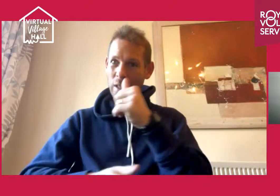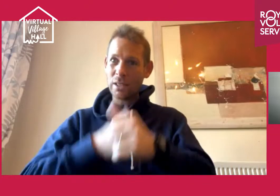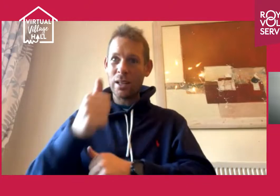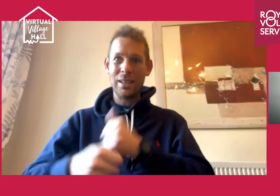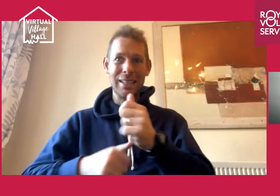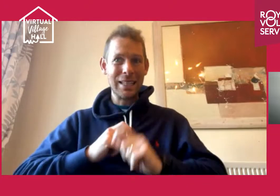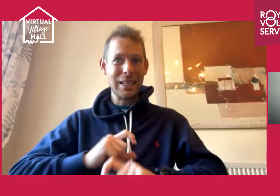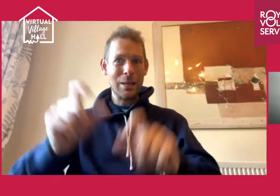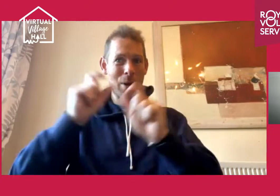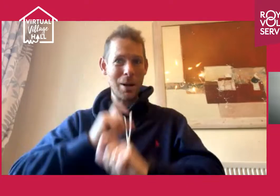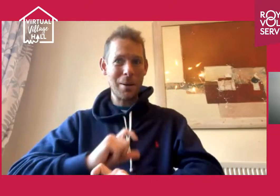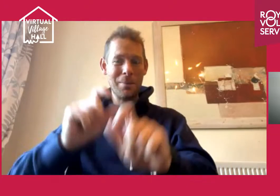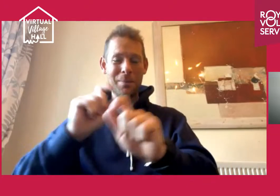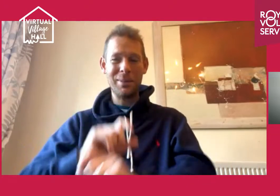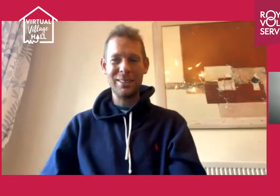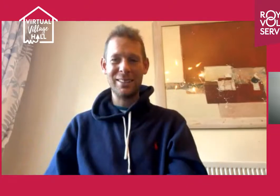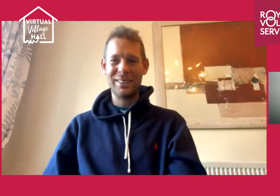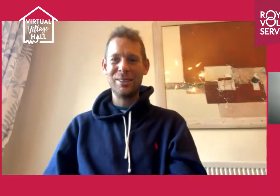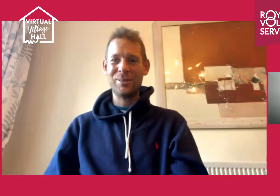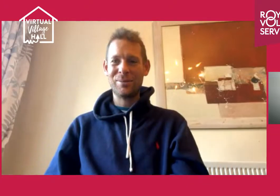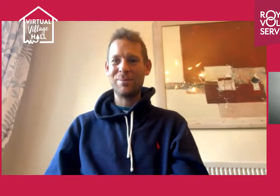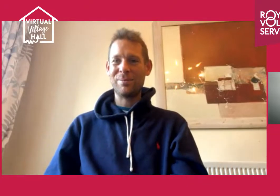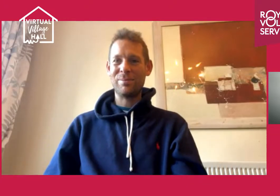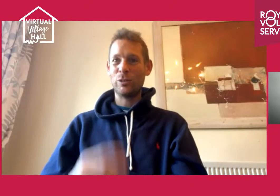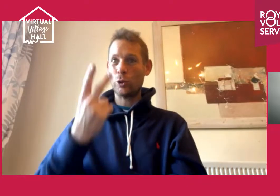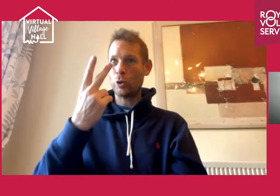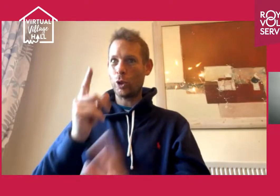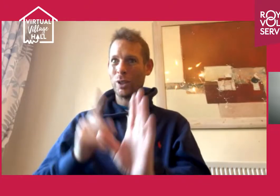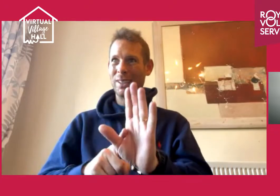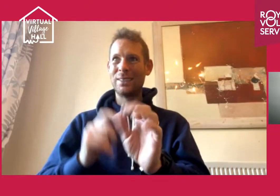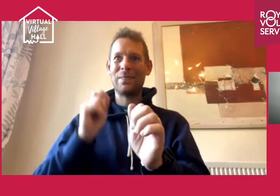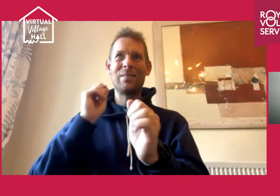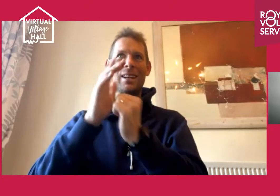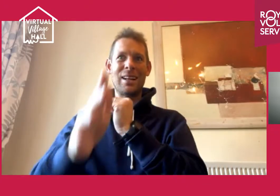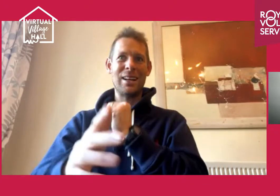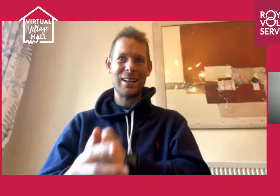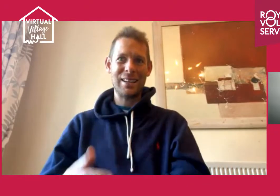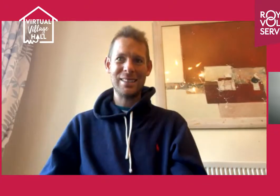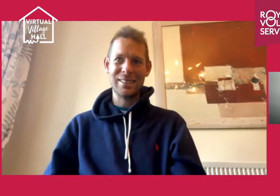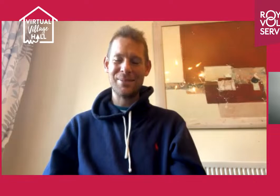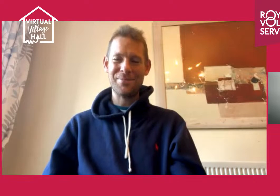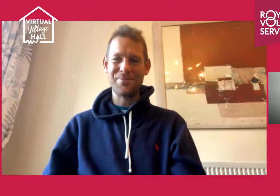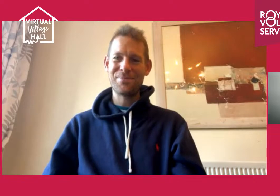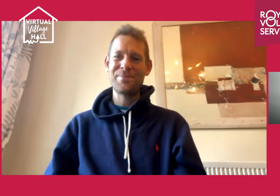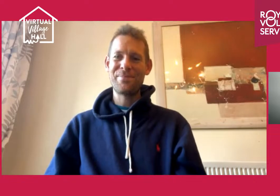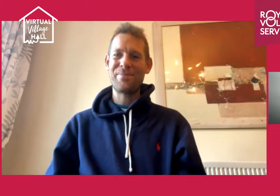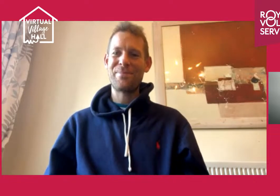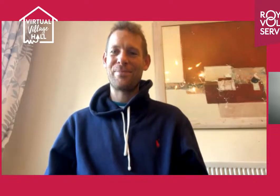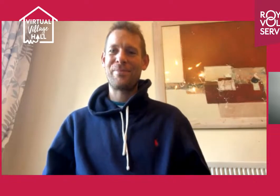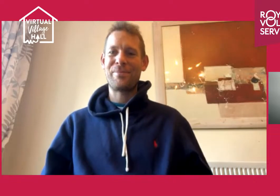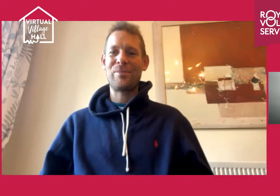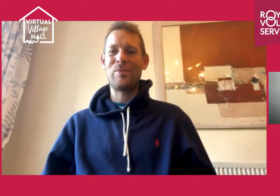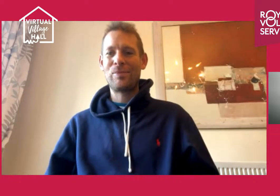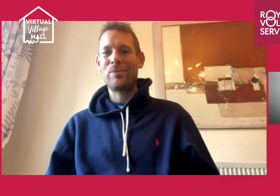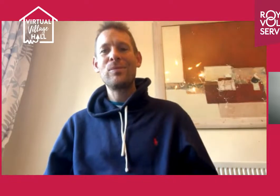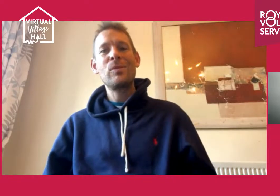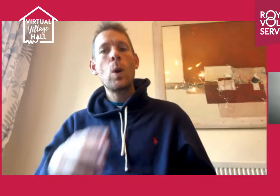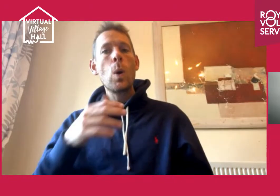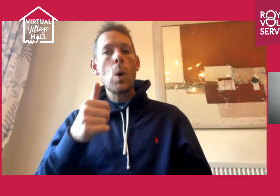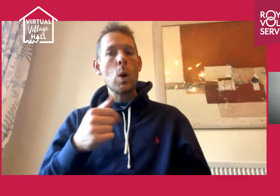and more. Well done. Just keep at it. That's brilliant. 2 years absolutely flies, doesn't it? It flies past. Time goes